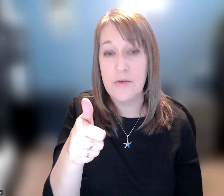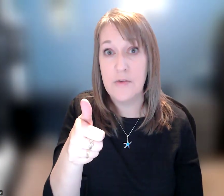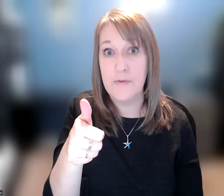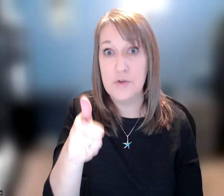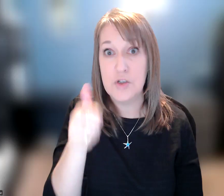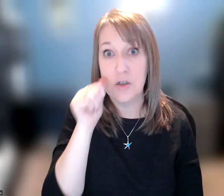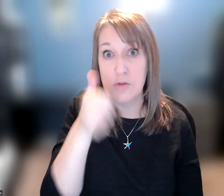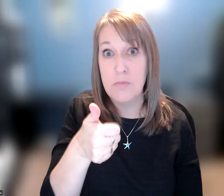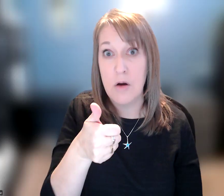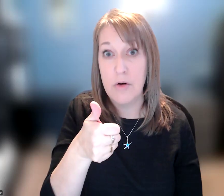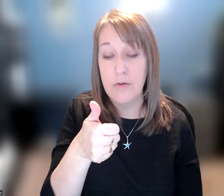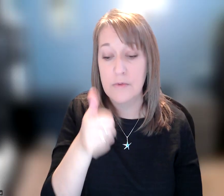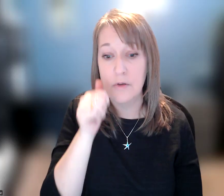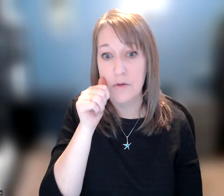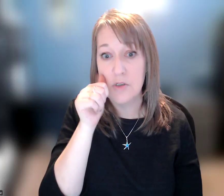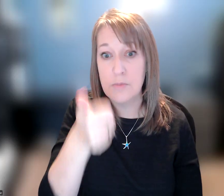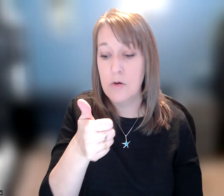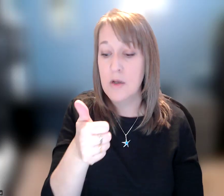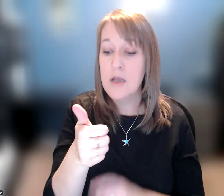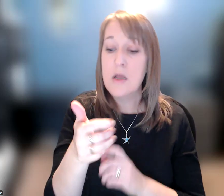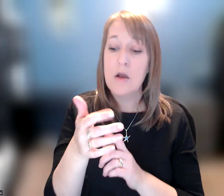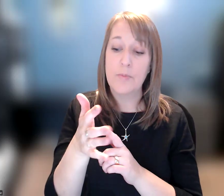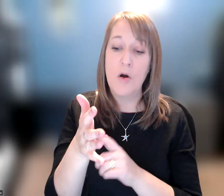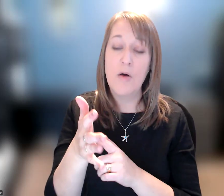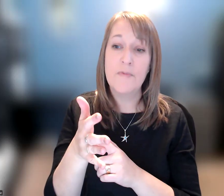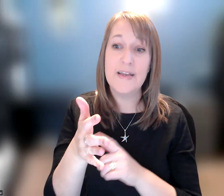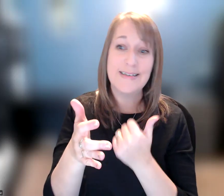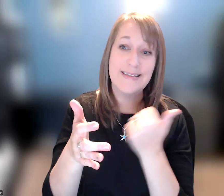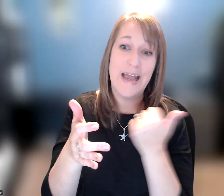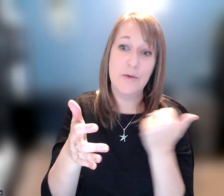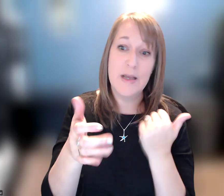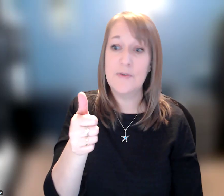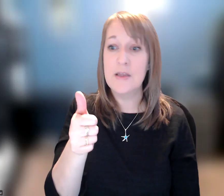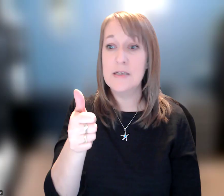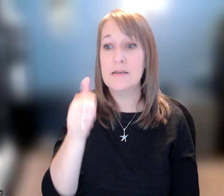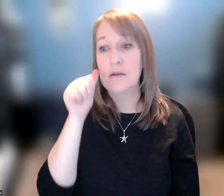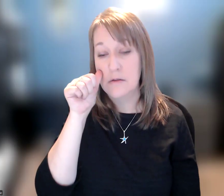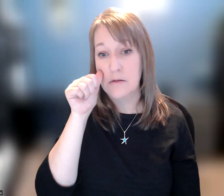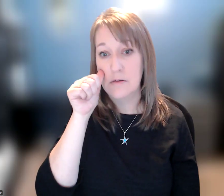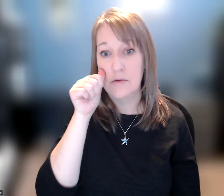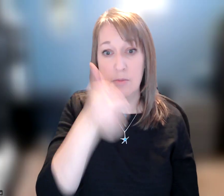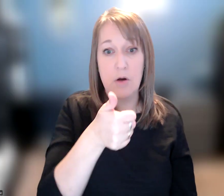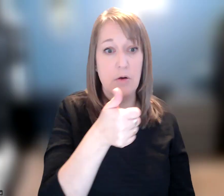the future. Tomorrow. Tomorrow. Your palm faces sideways for this. Tomorrow.